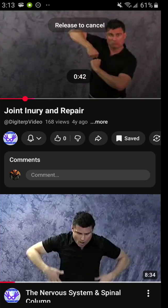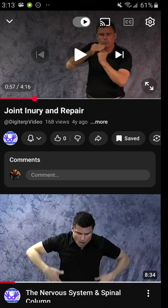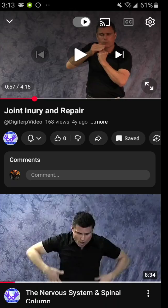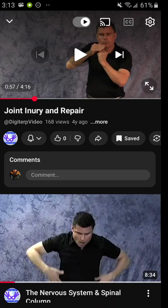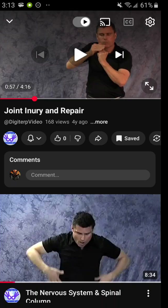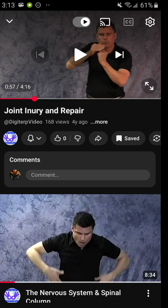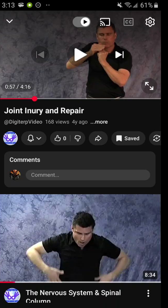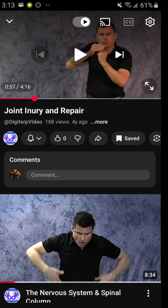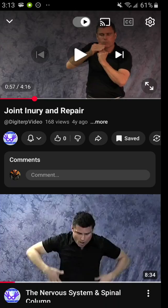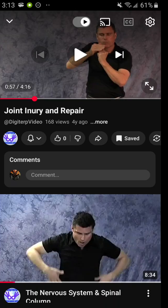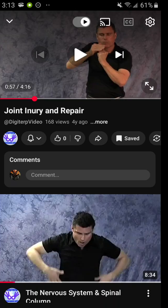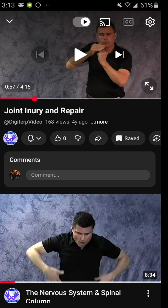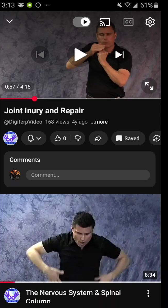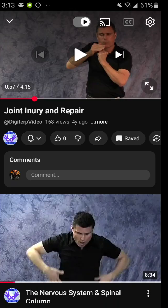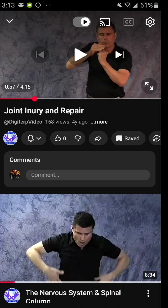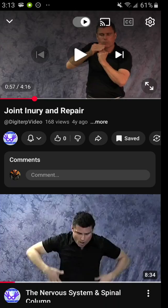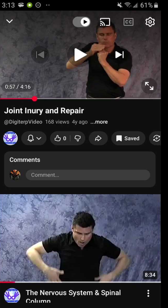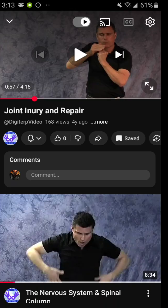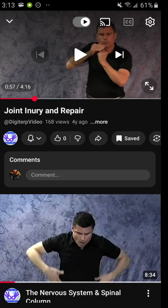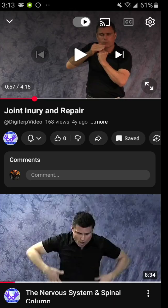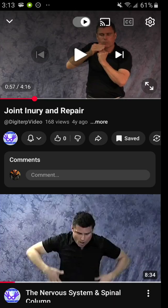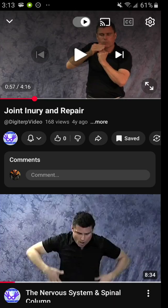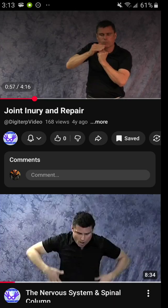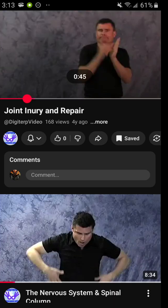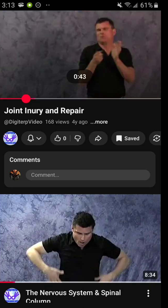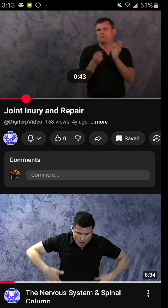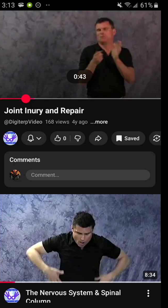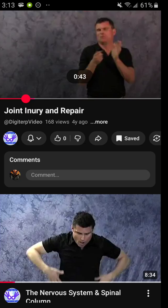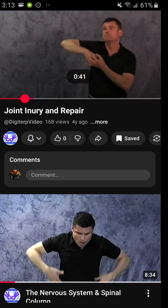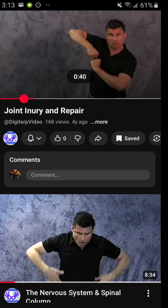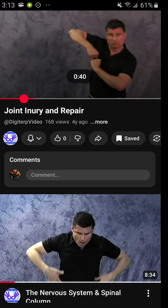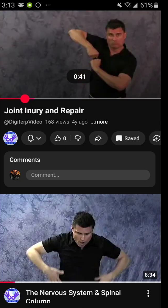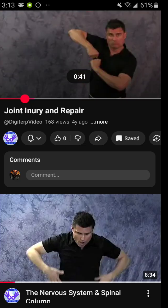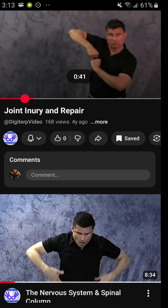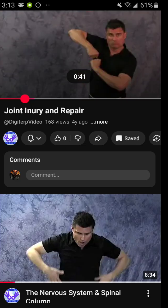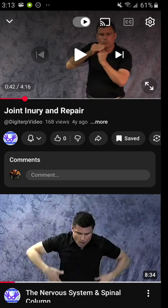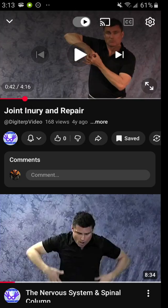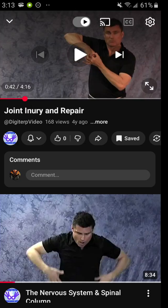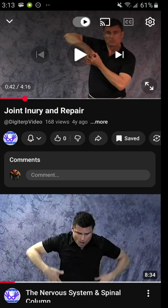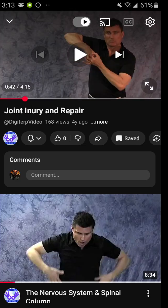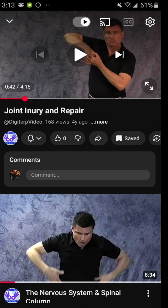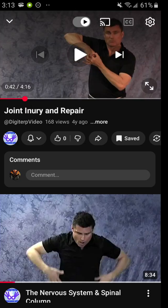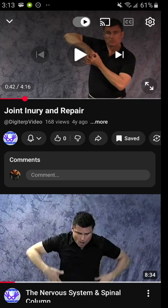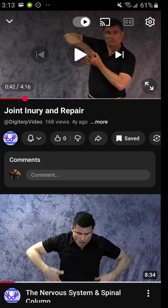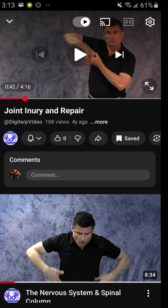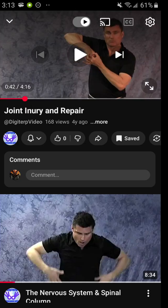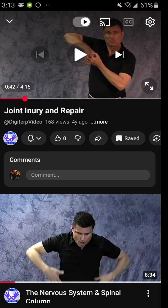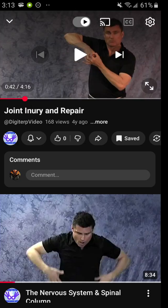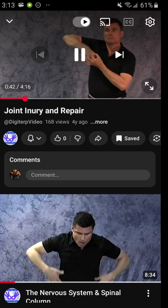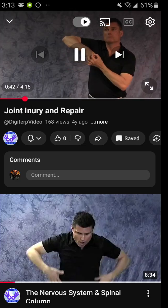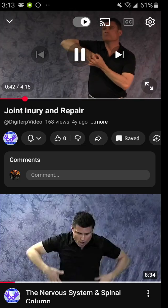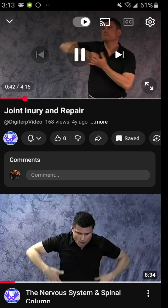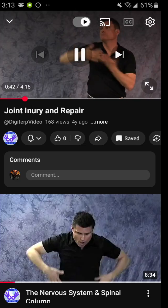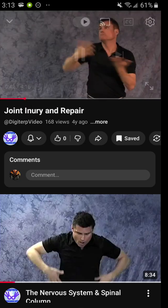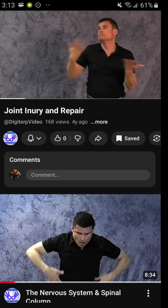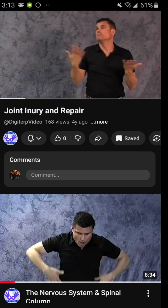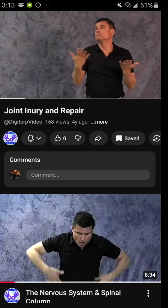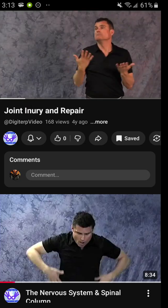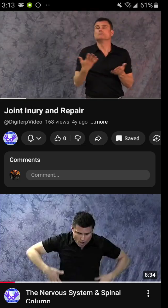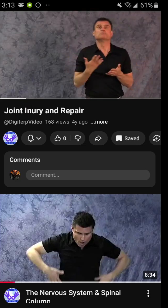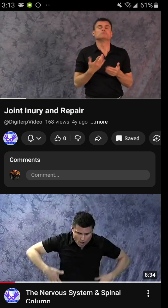here, that right there, hold on.